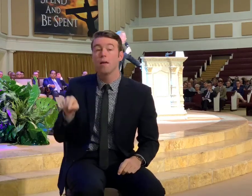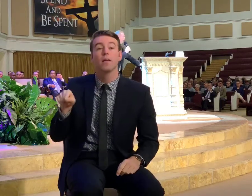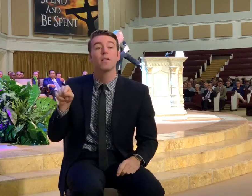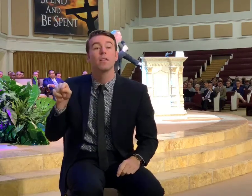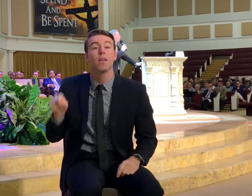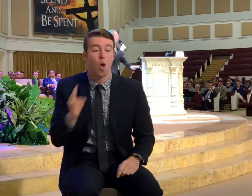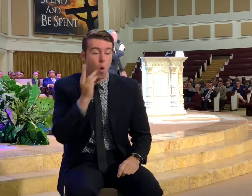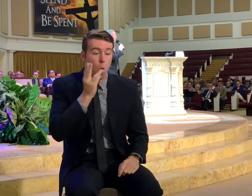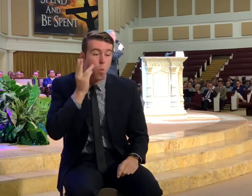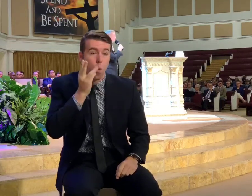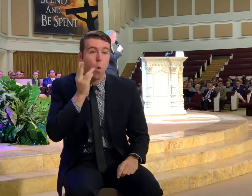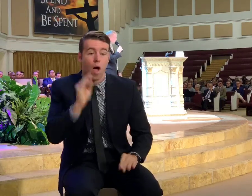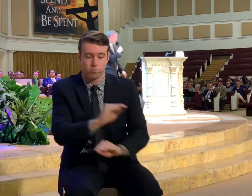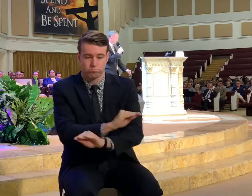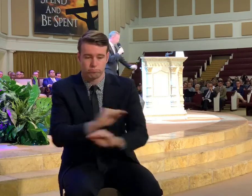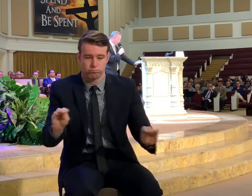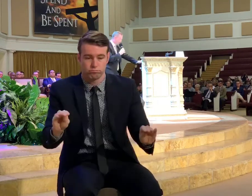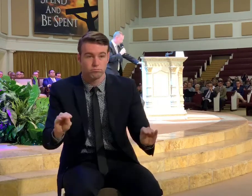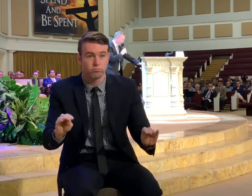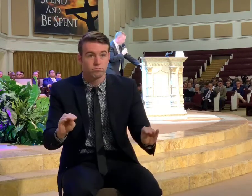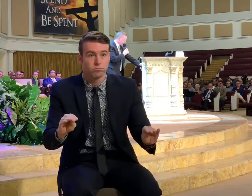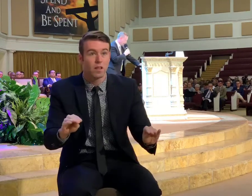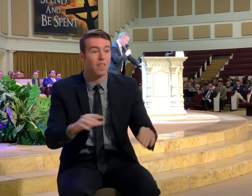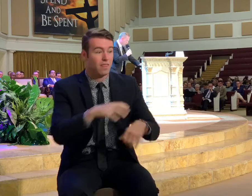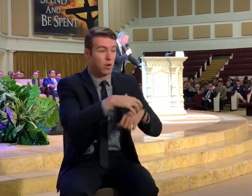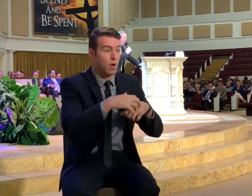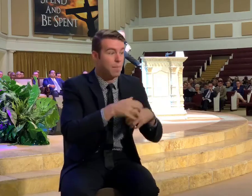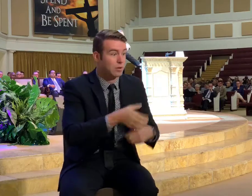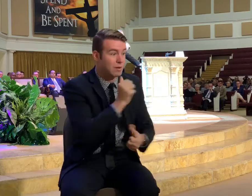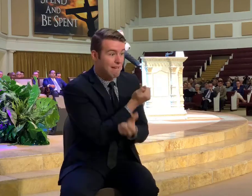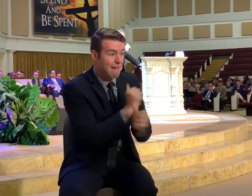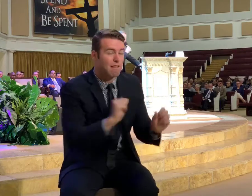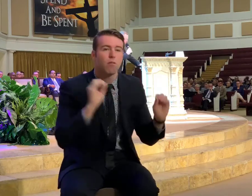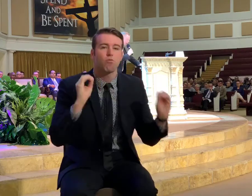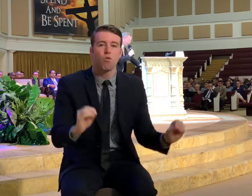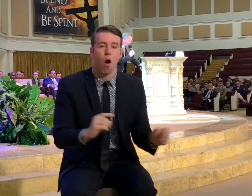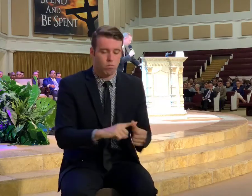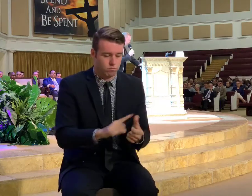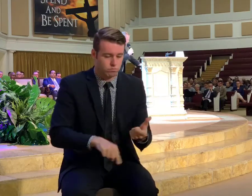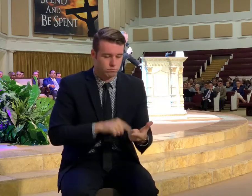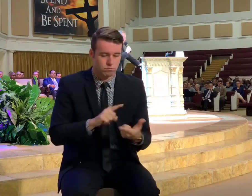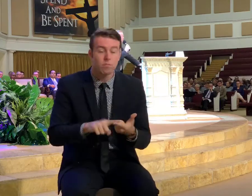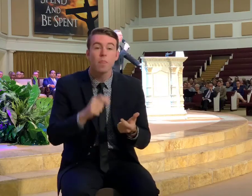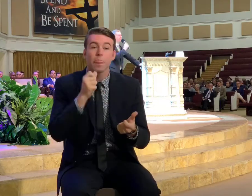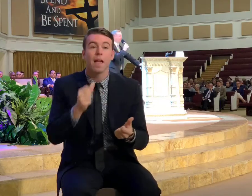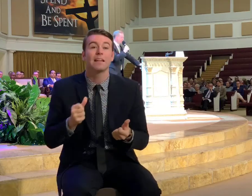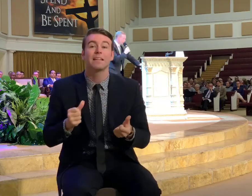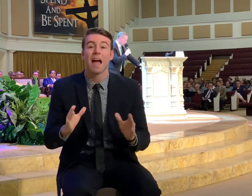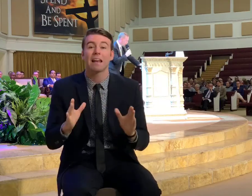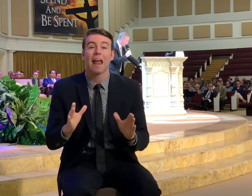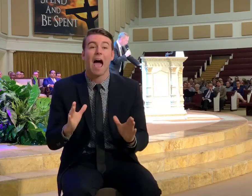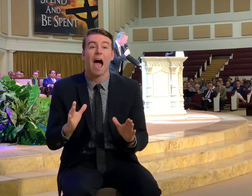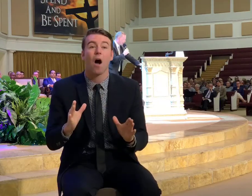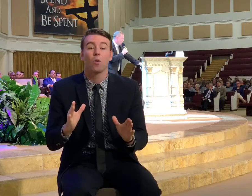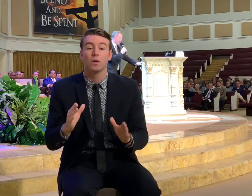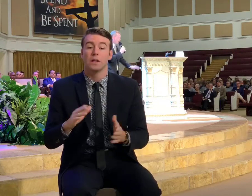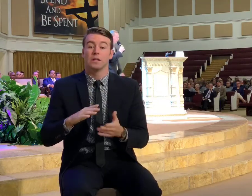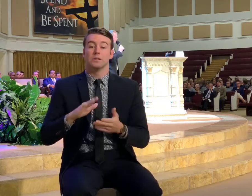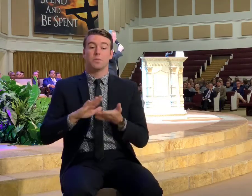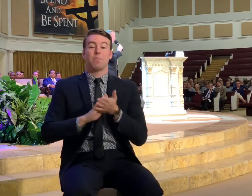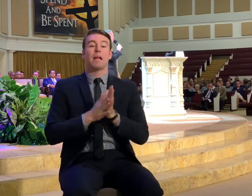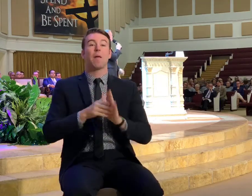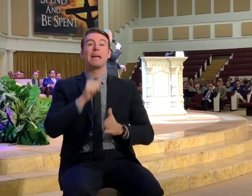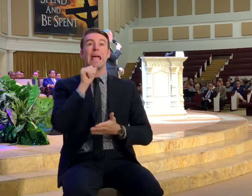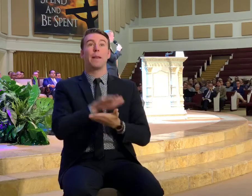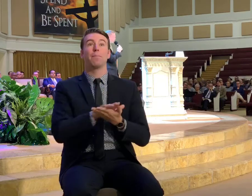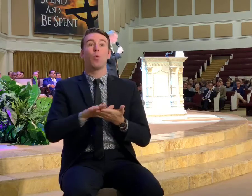from wine or any derivative of the grapevine. Number two, they were not allowed to become ritually impure by